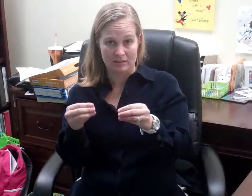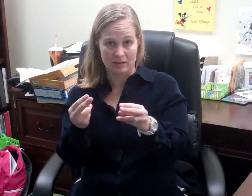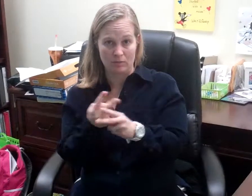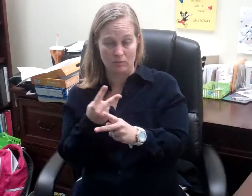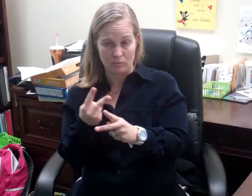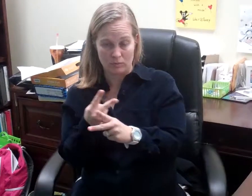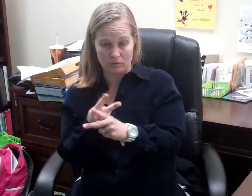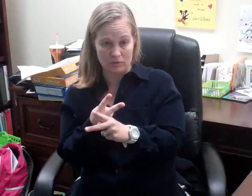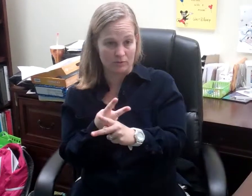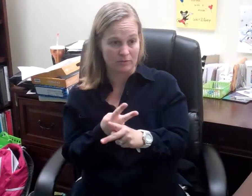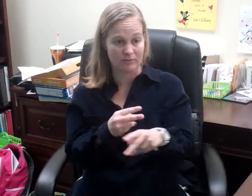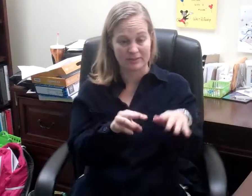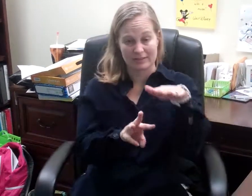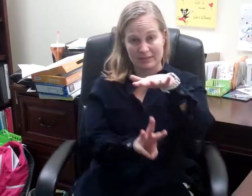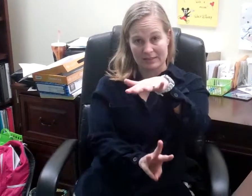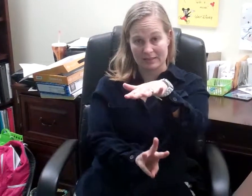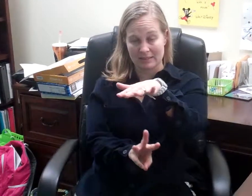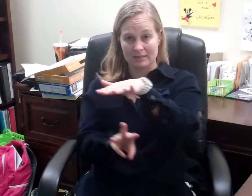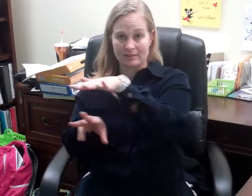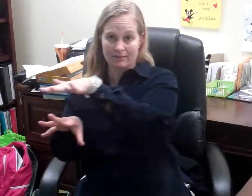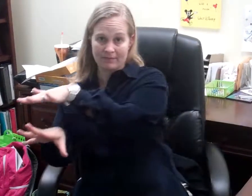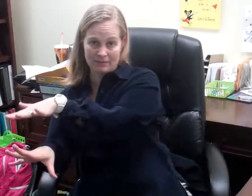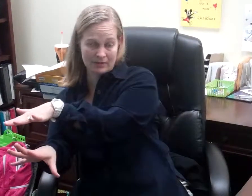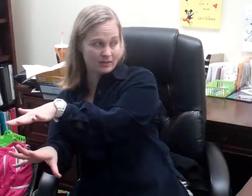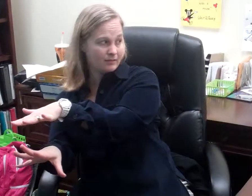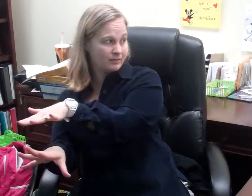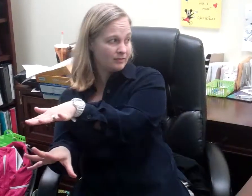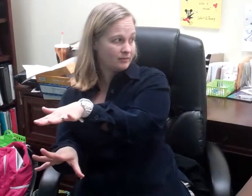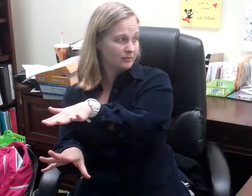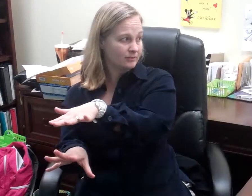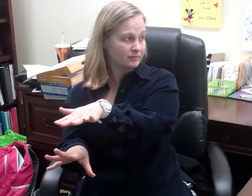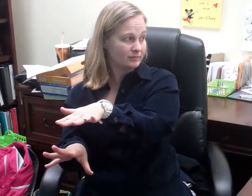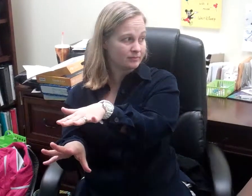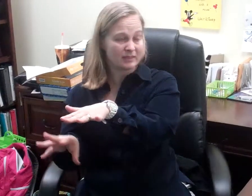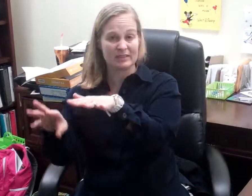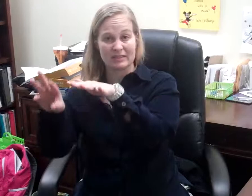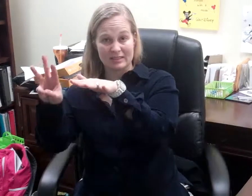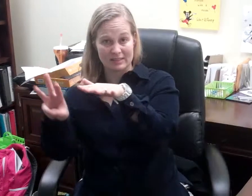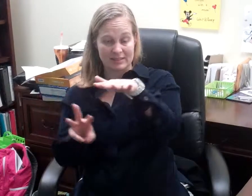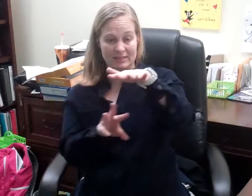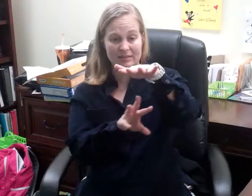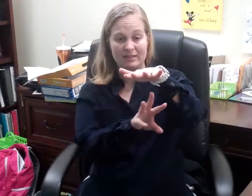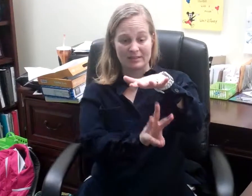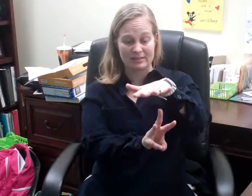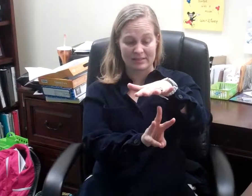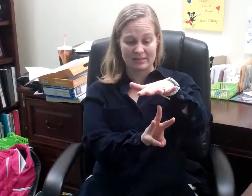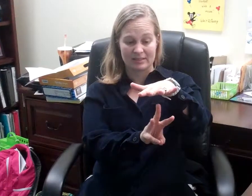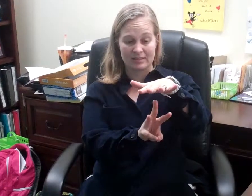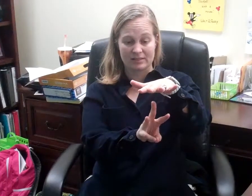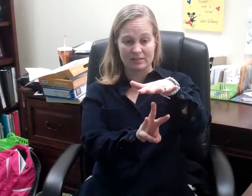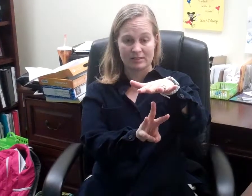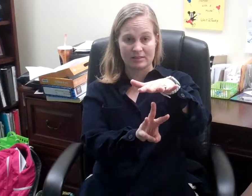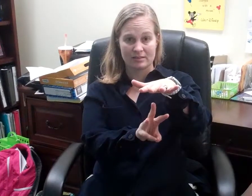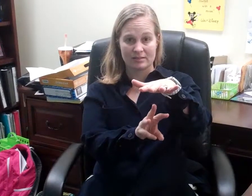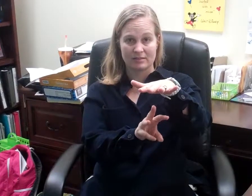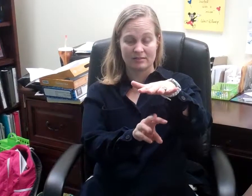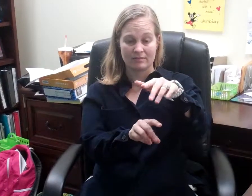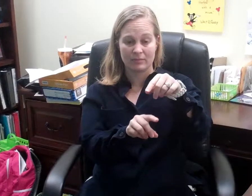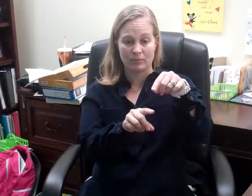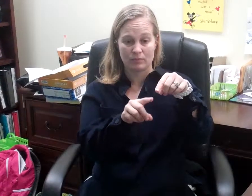6 factors as 3 times 2, and 5 doesn't factor. Remember, when